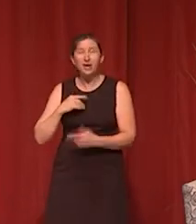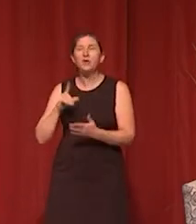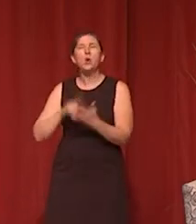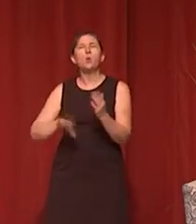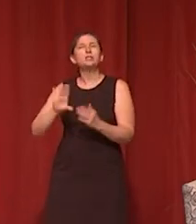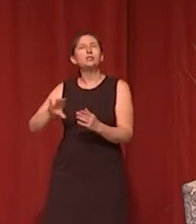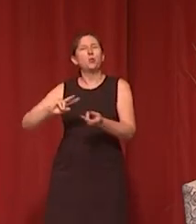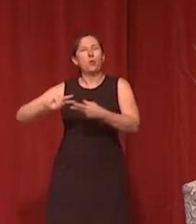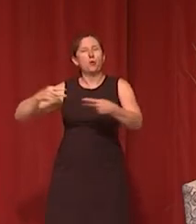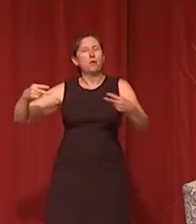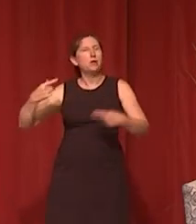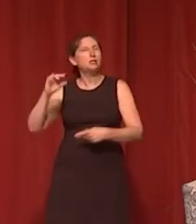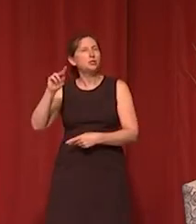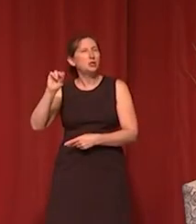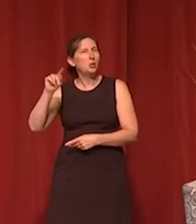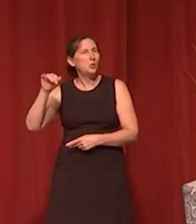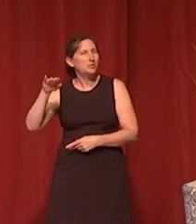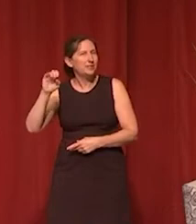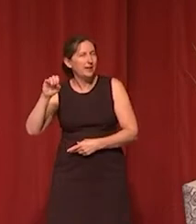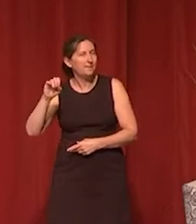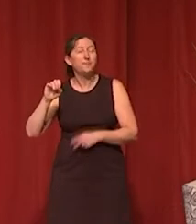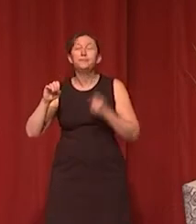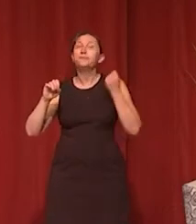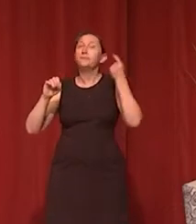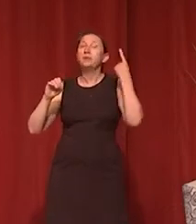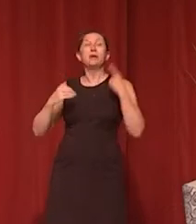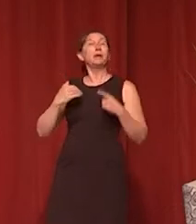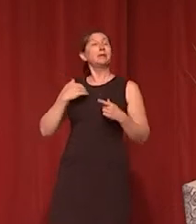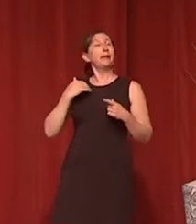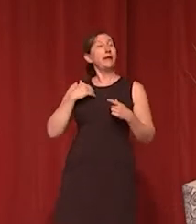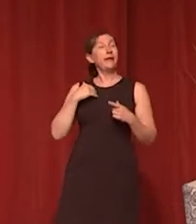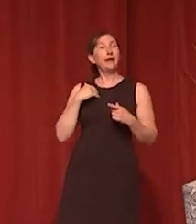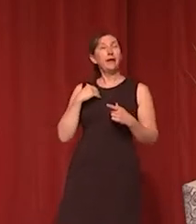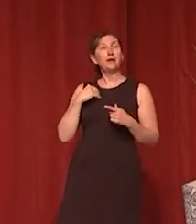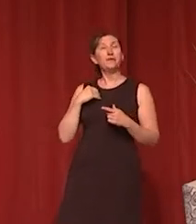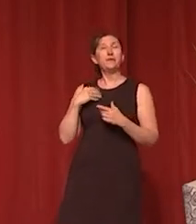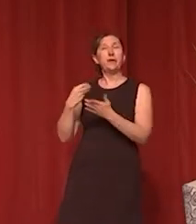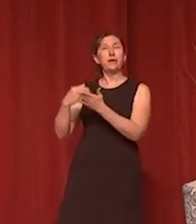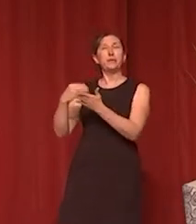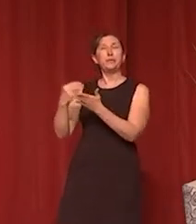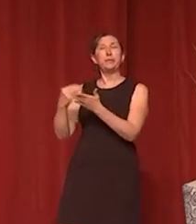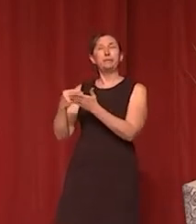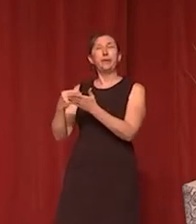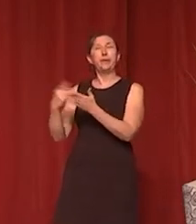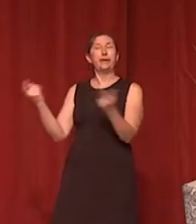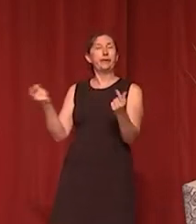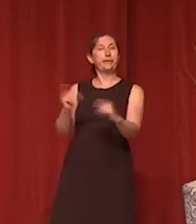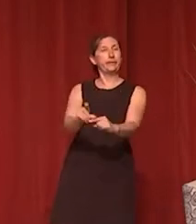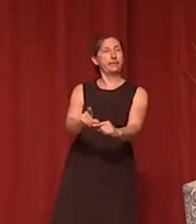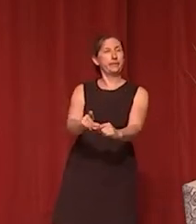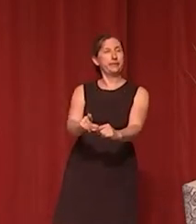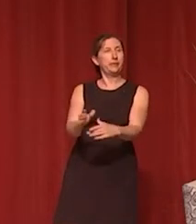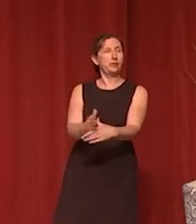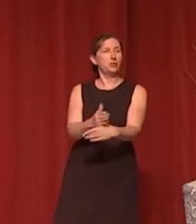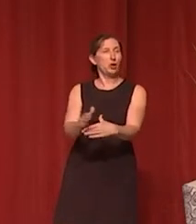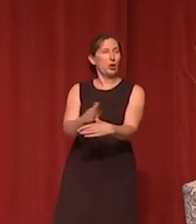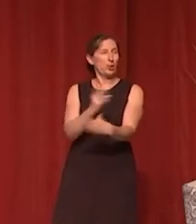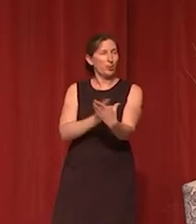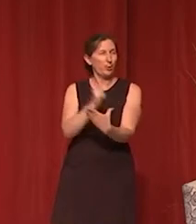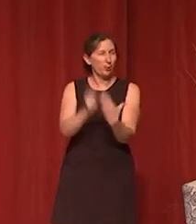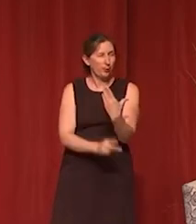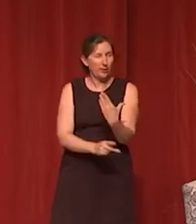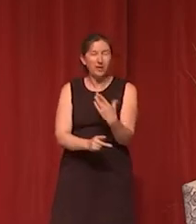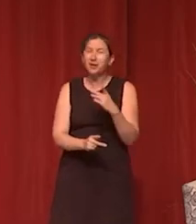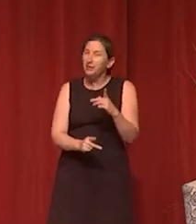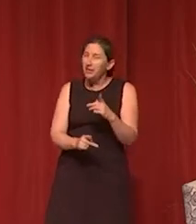They have a fee assistance program based on income to try to help with the incurred costs, but still out-of-pocket